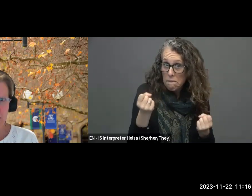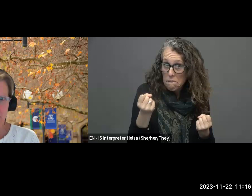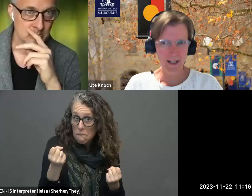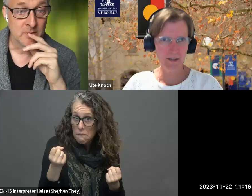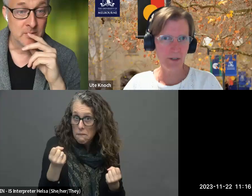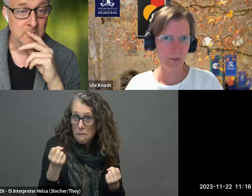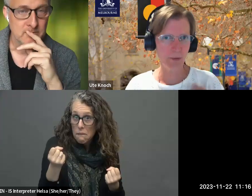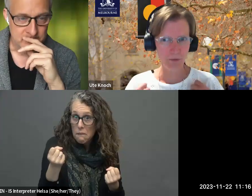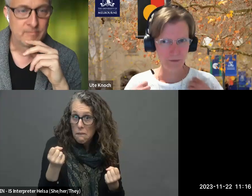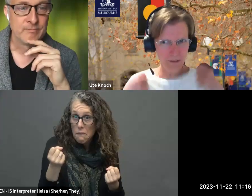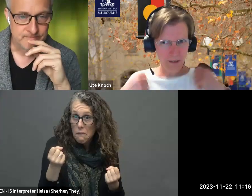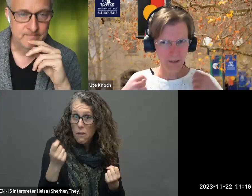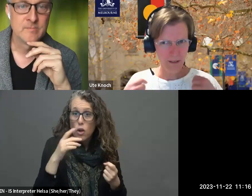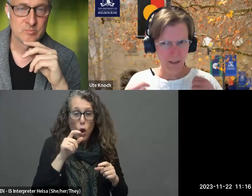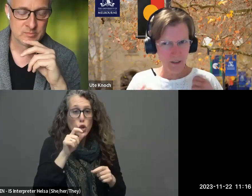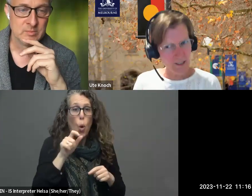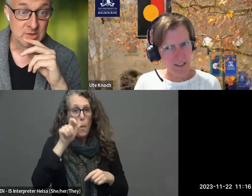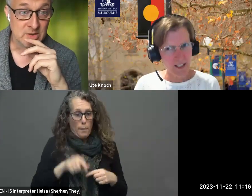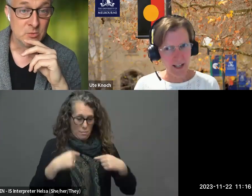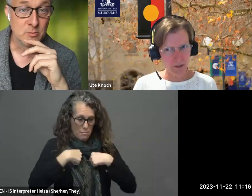Because teacher language